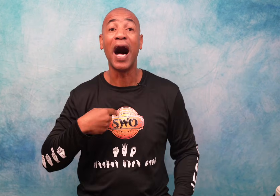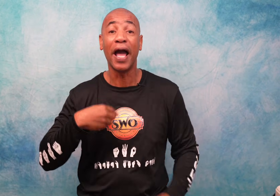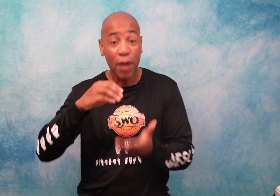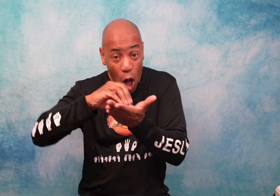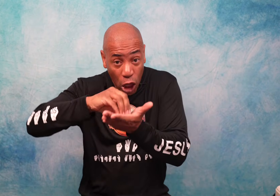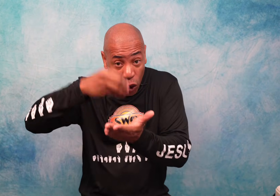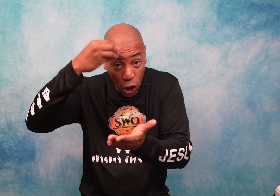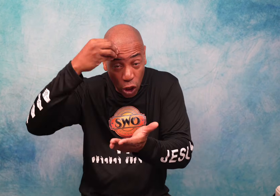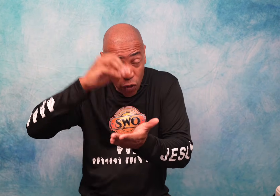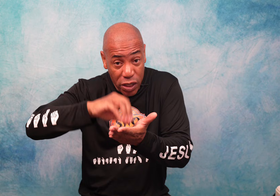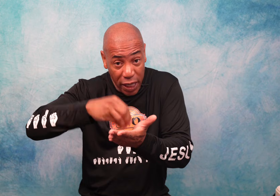I'm learning